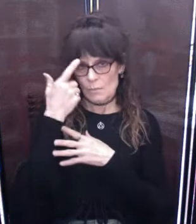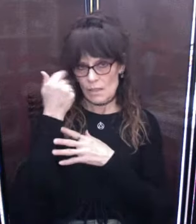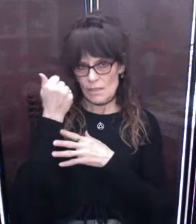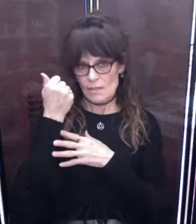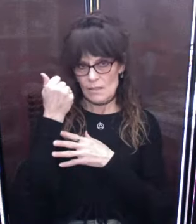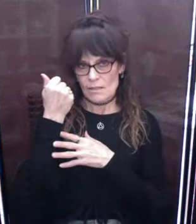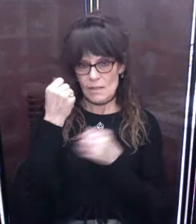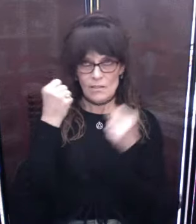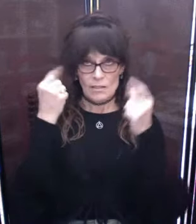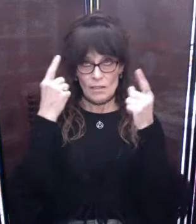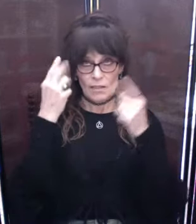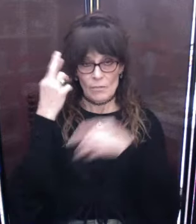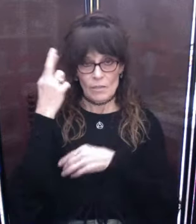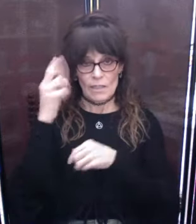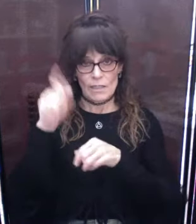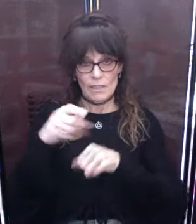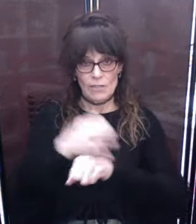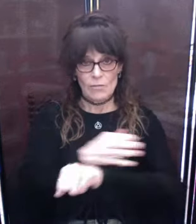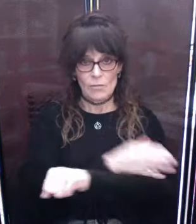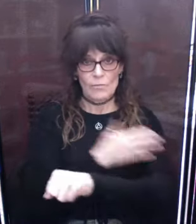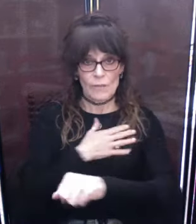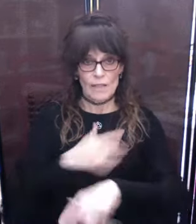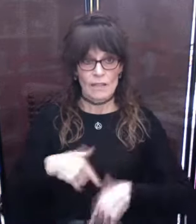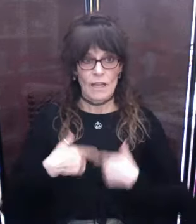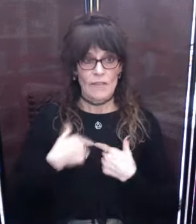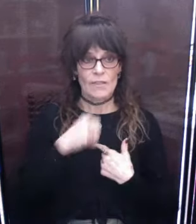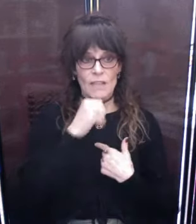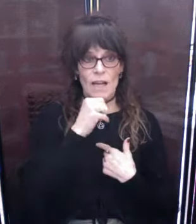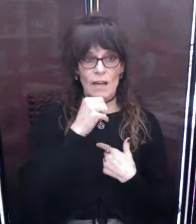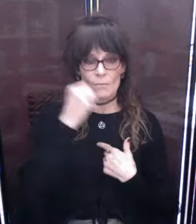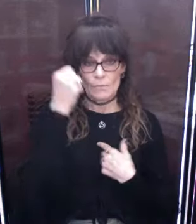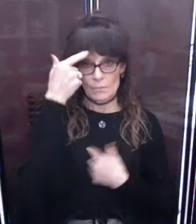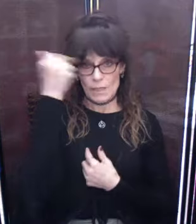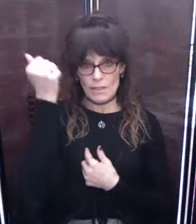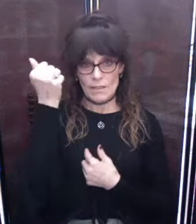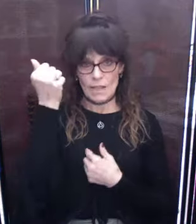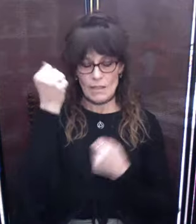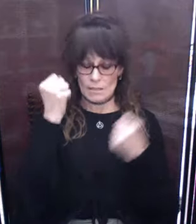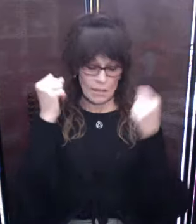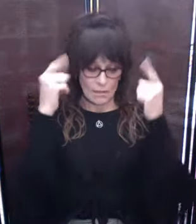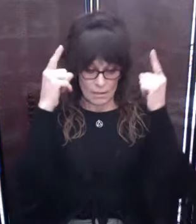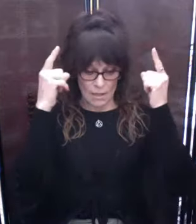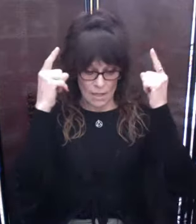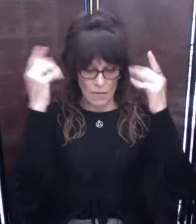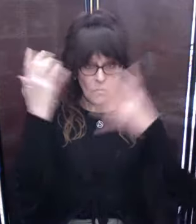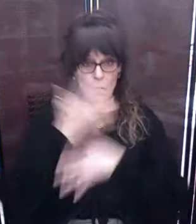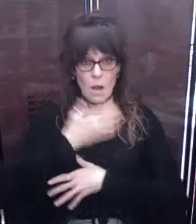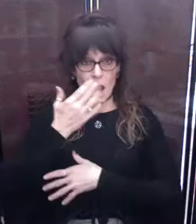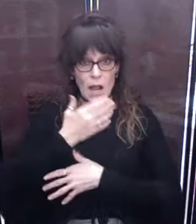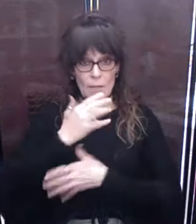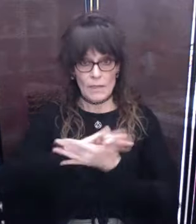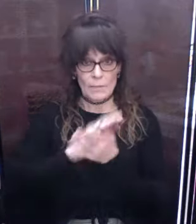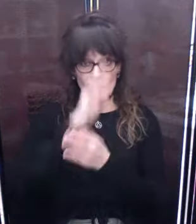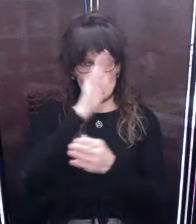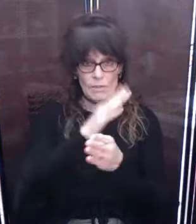needed to improve my life. It wasn't because I suddenly had this, wow, I'm going to go get sober and everything's going to be okay